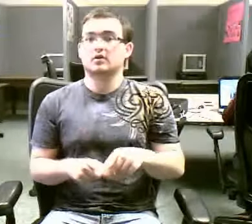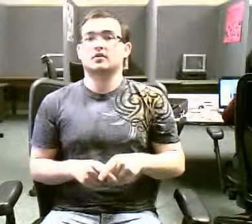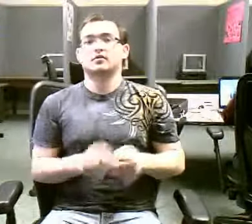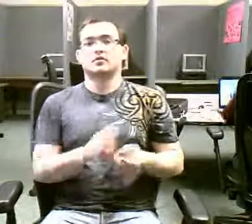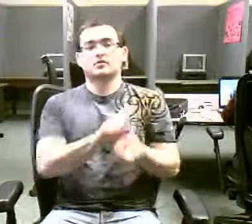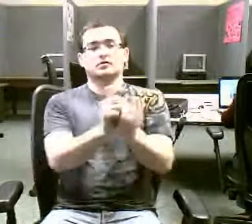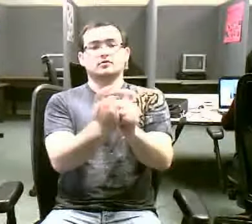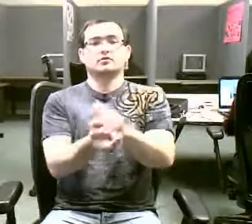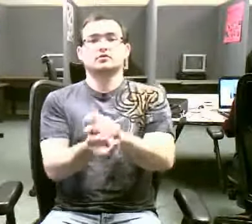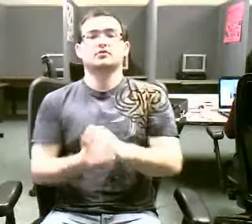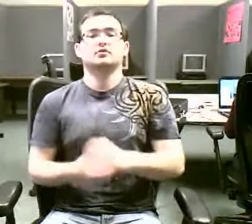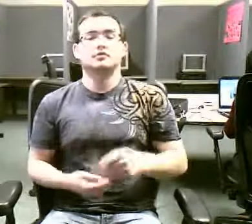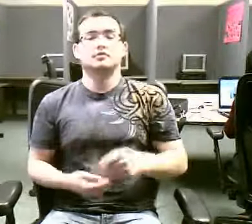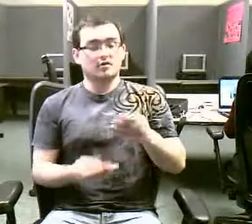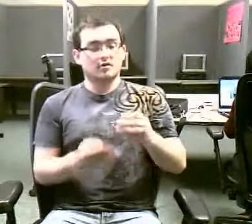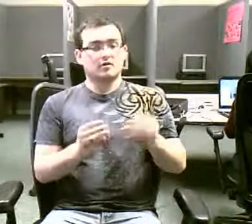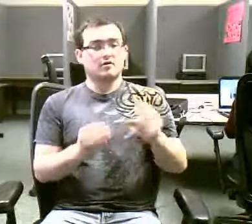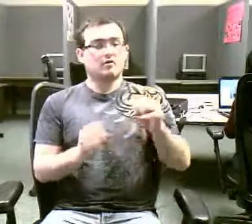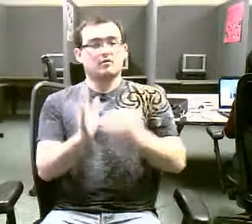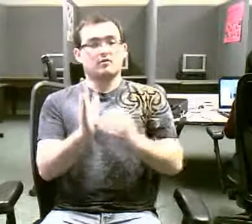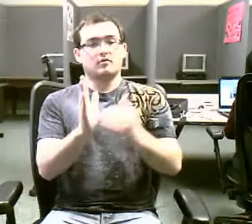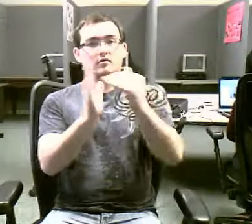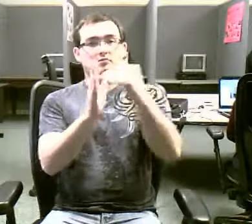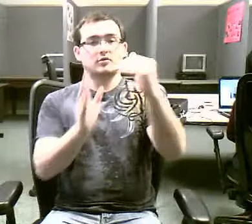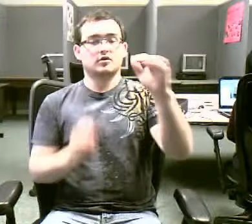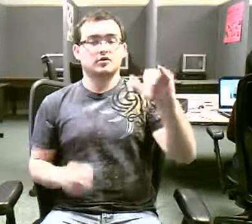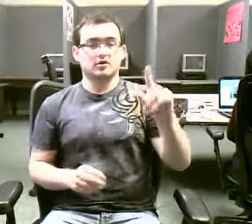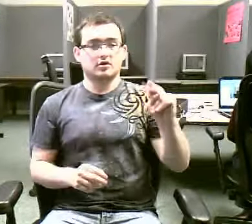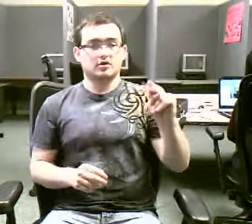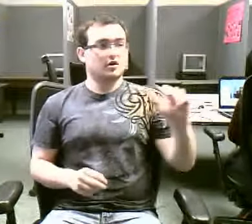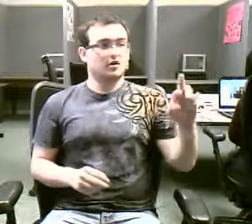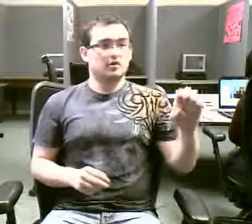you are unstoppable, your positive word will be unbreakable.